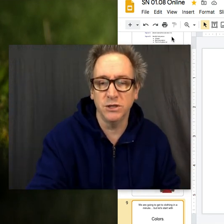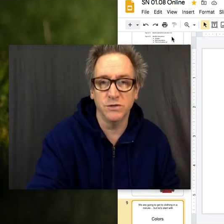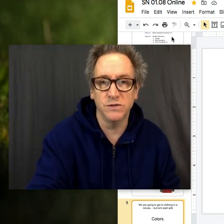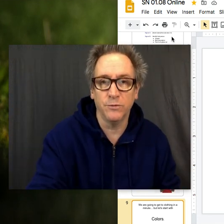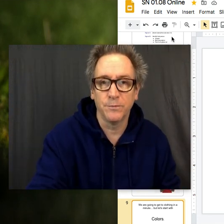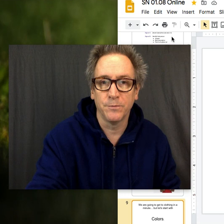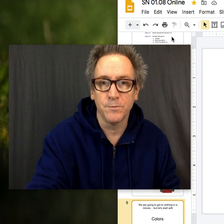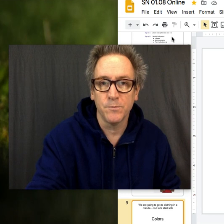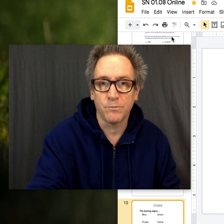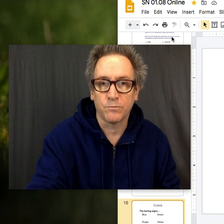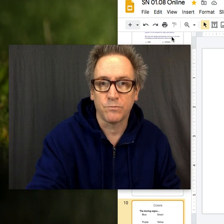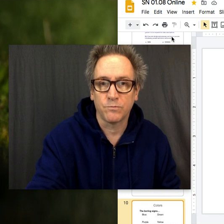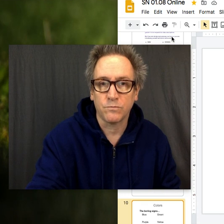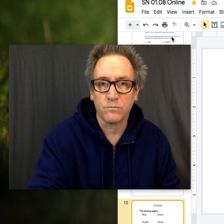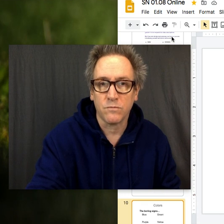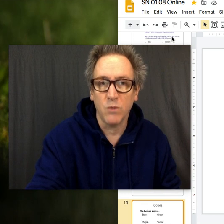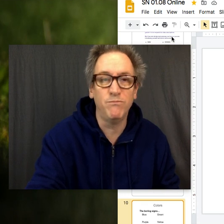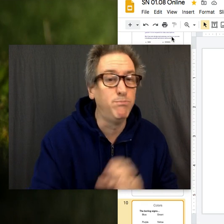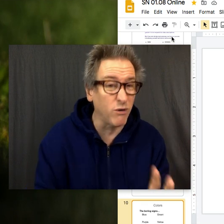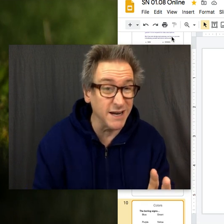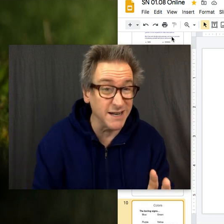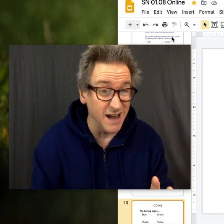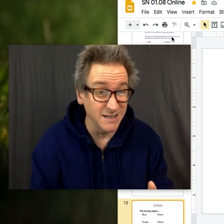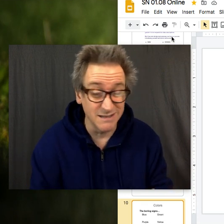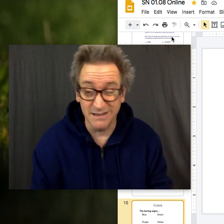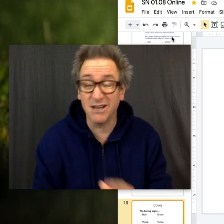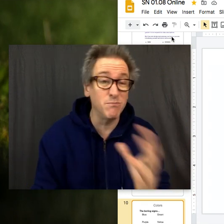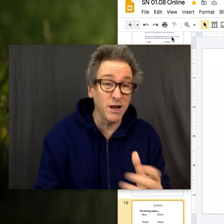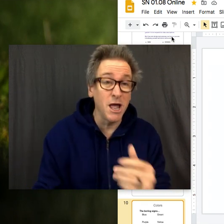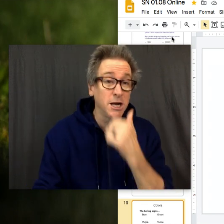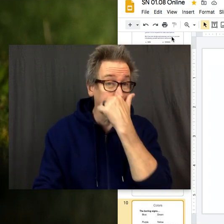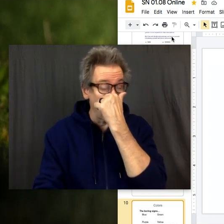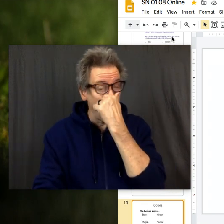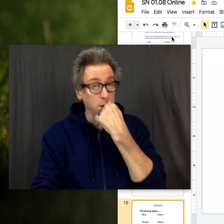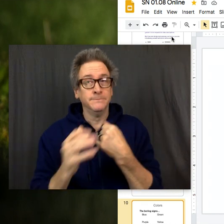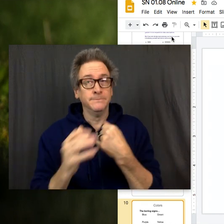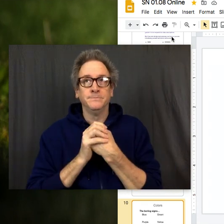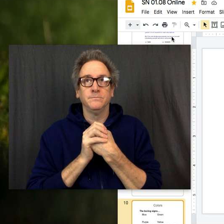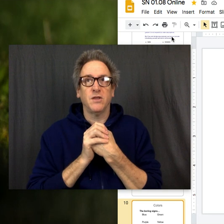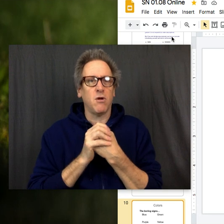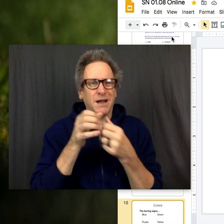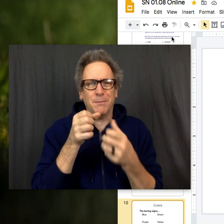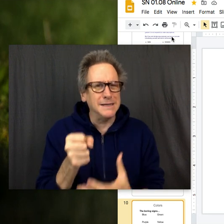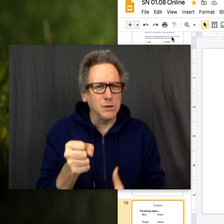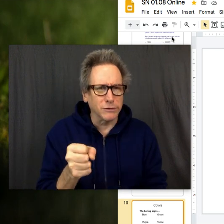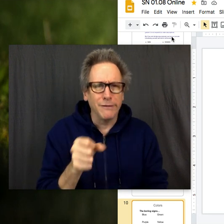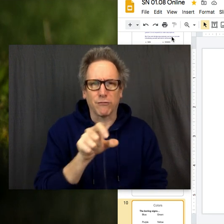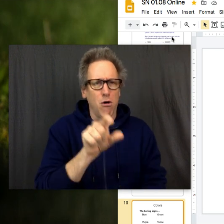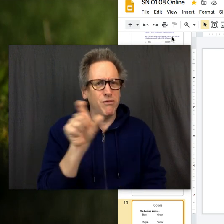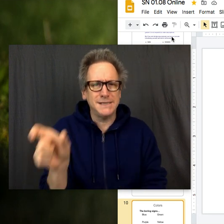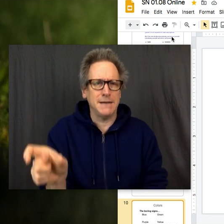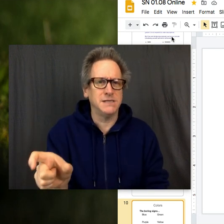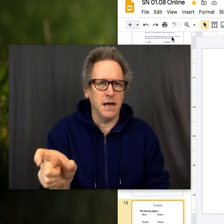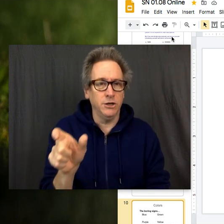most useful. We have boring signs. I call them boring because they're all like a placeholder. They're